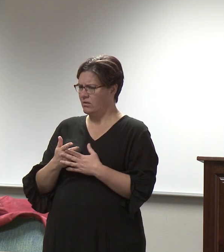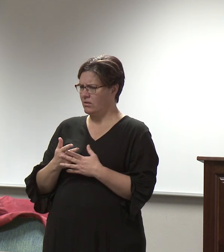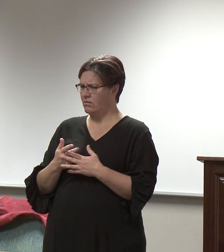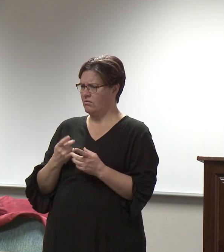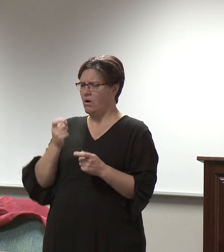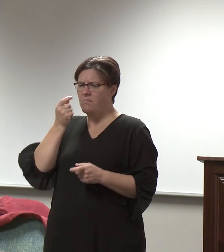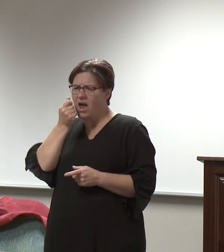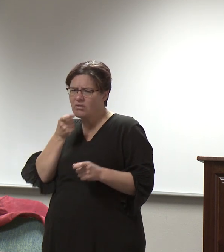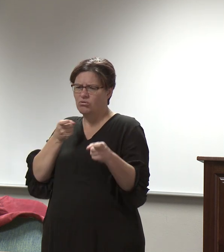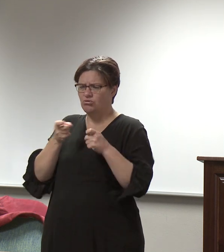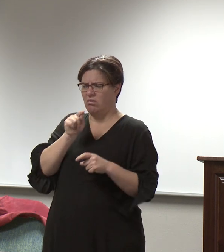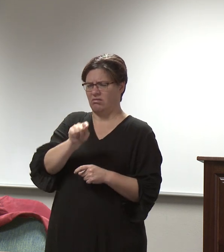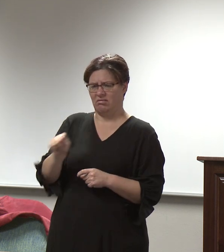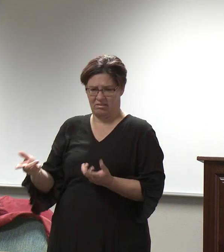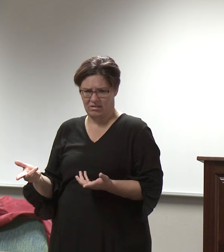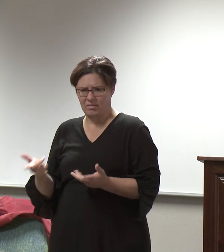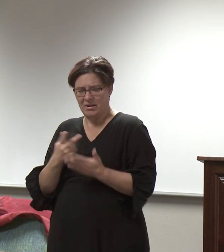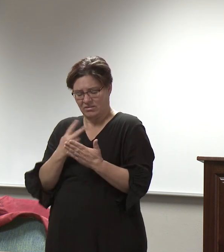societies. Humanity is a project.